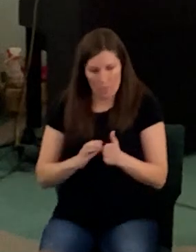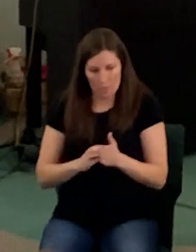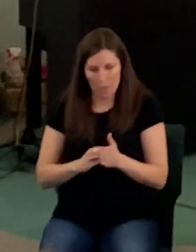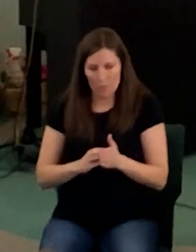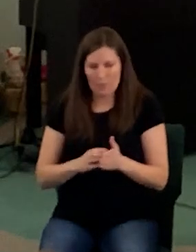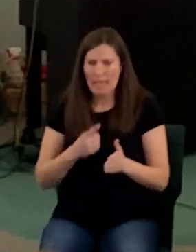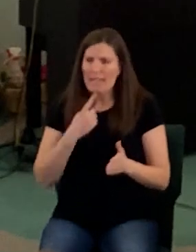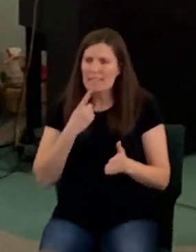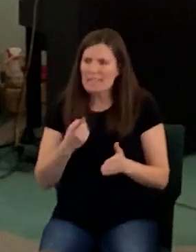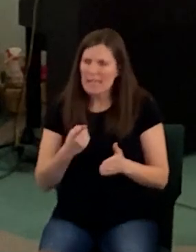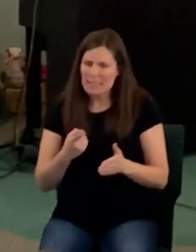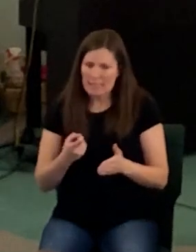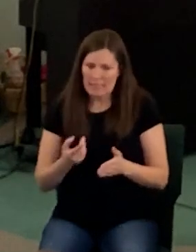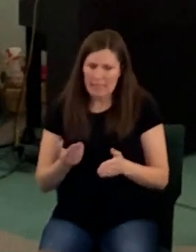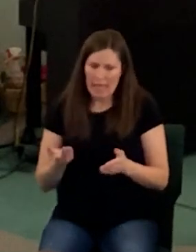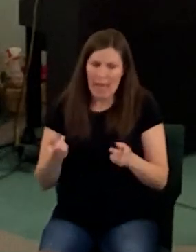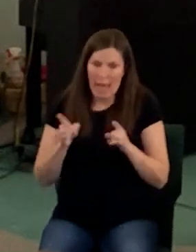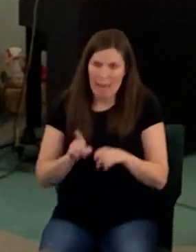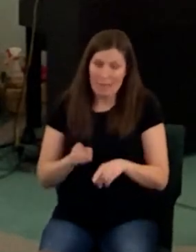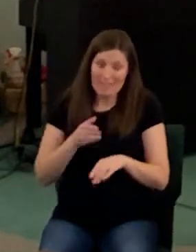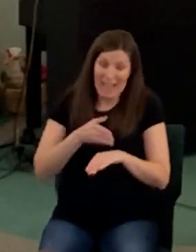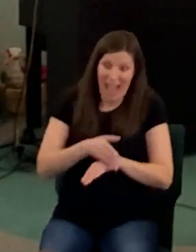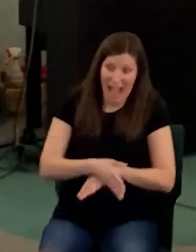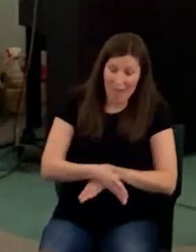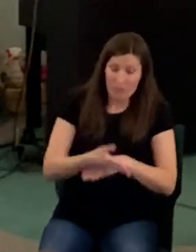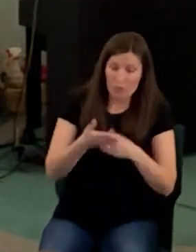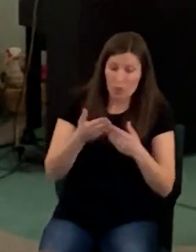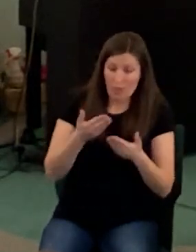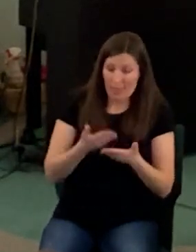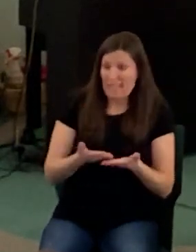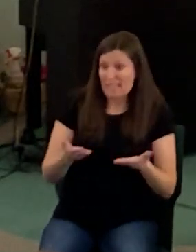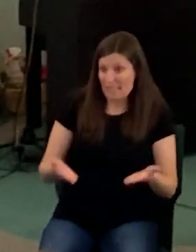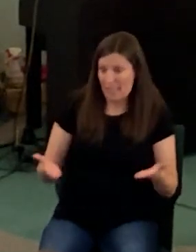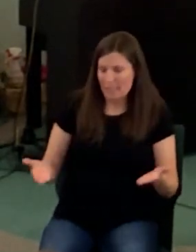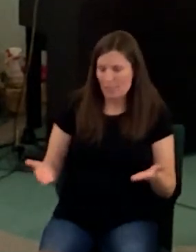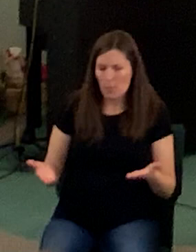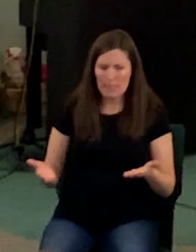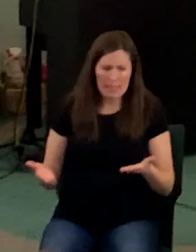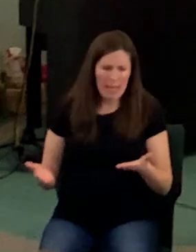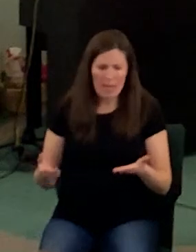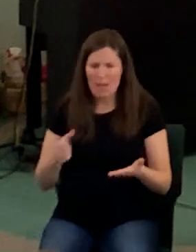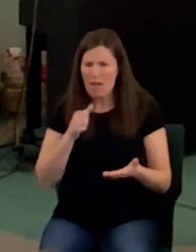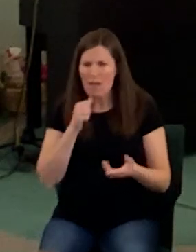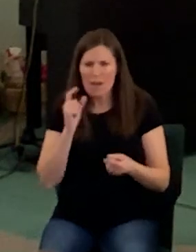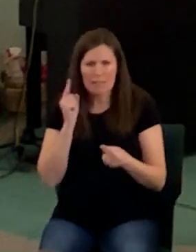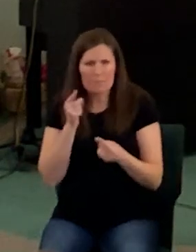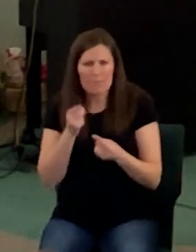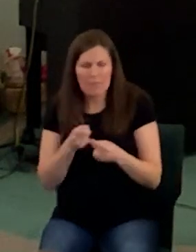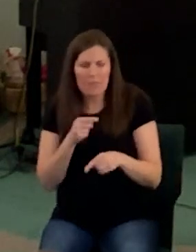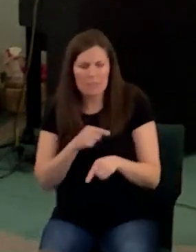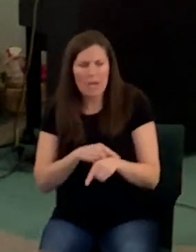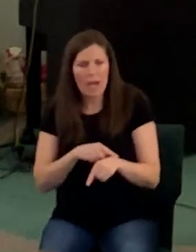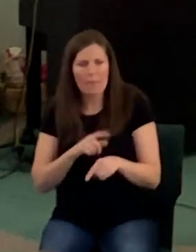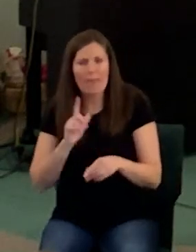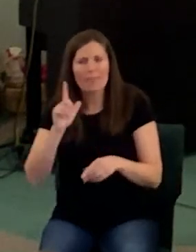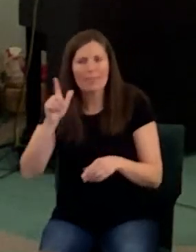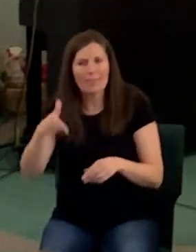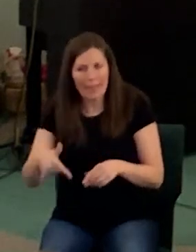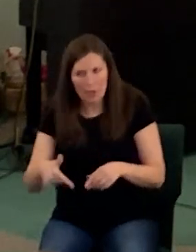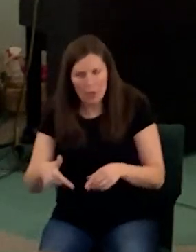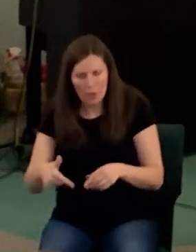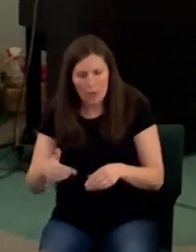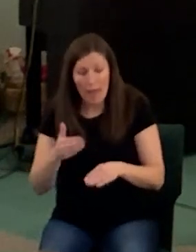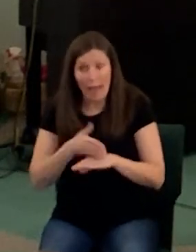happens after these things, which is a vague reference in time. It's not specific, like 8 days later, as he's told